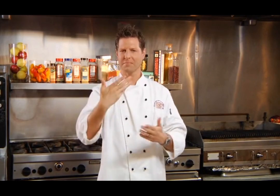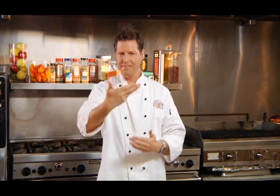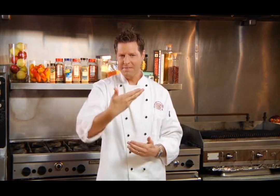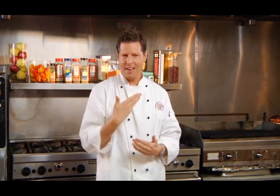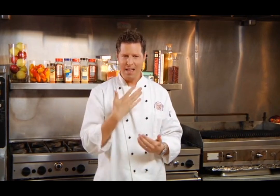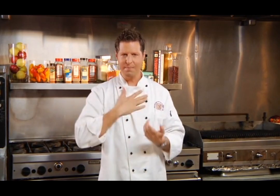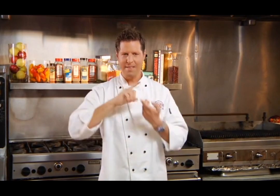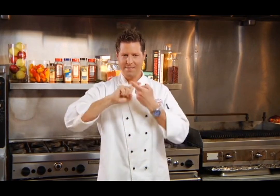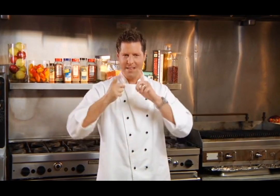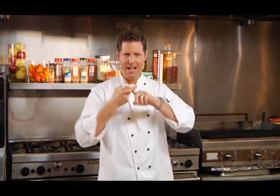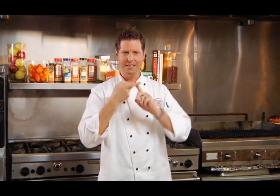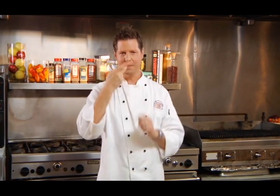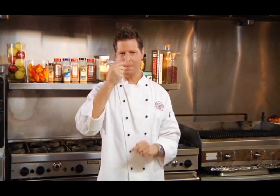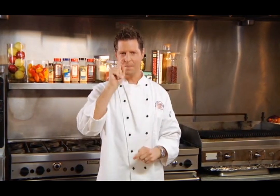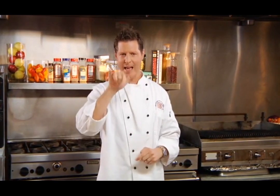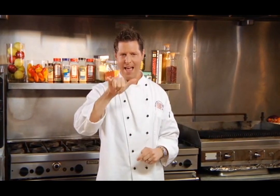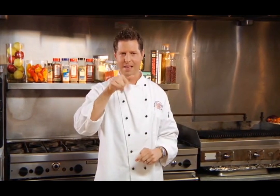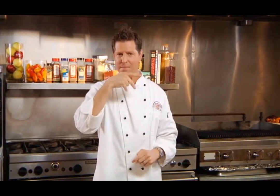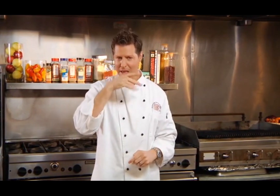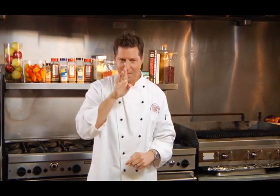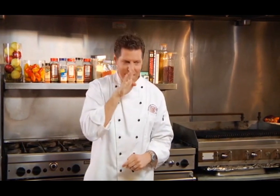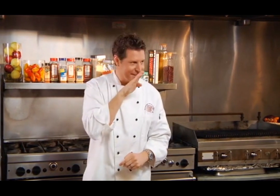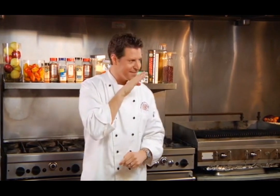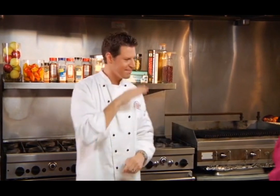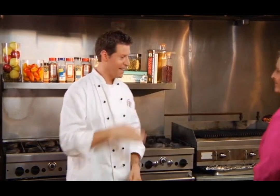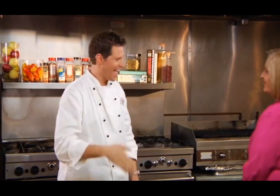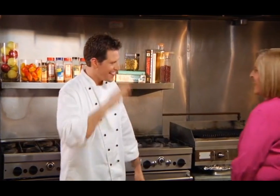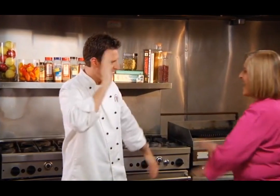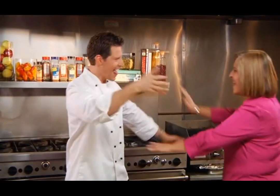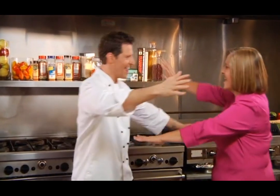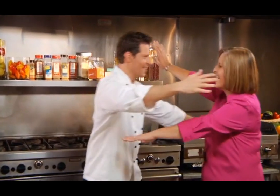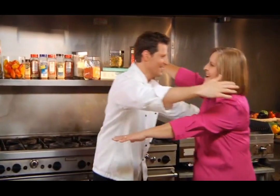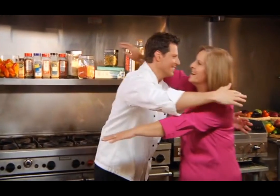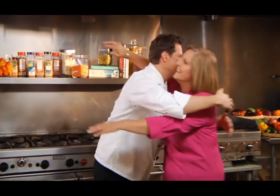So today, I invited my friend Patty to join me.